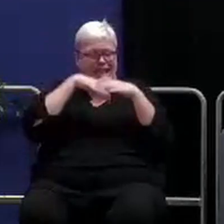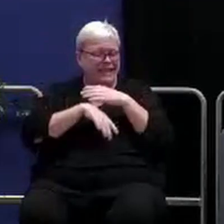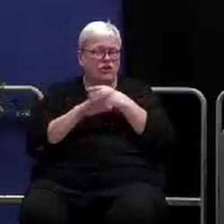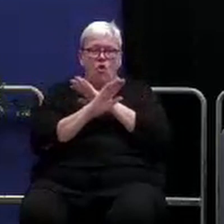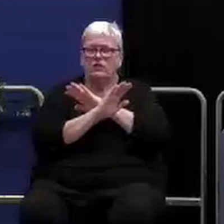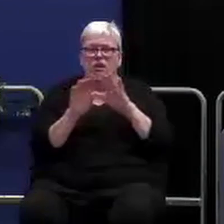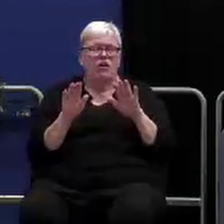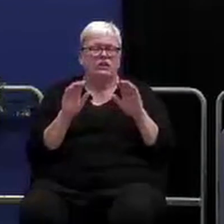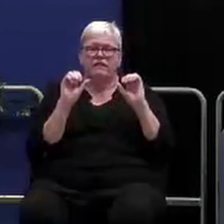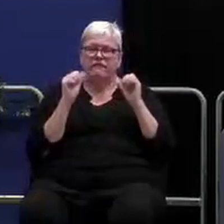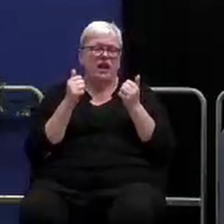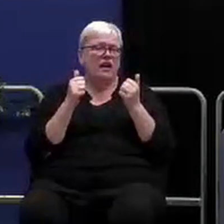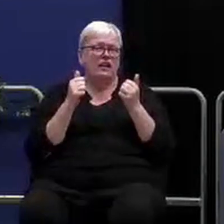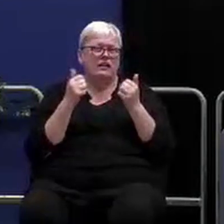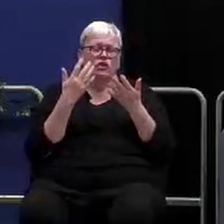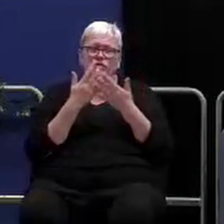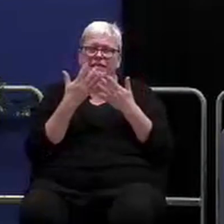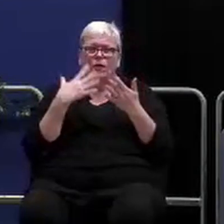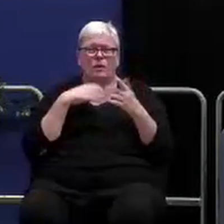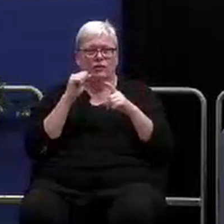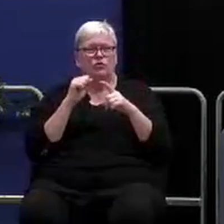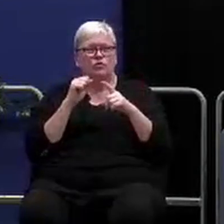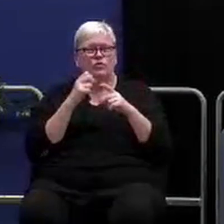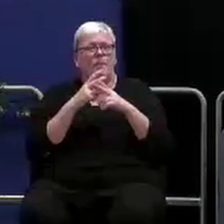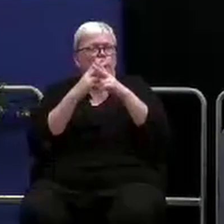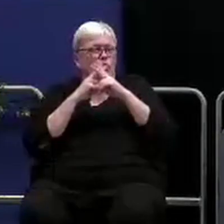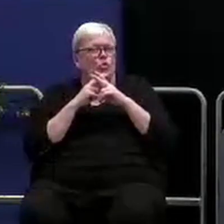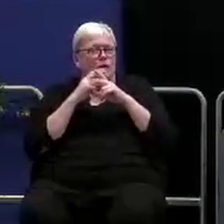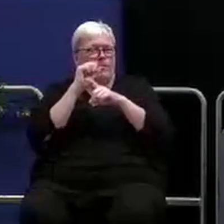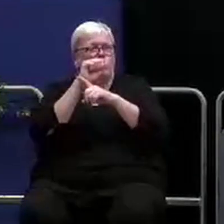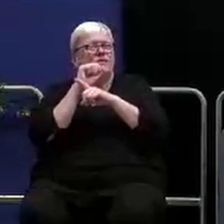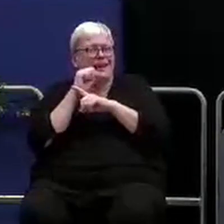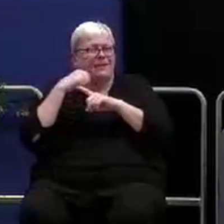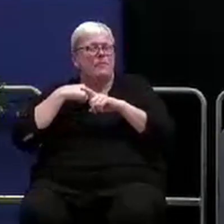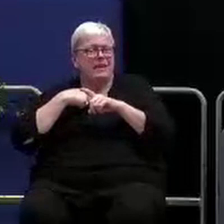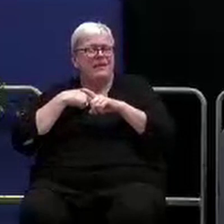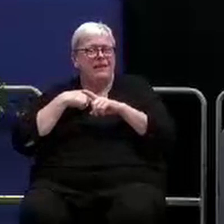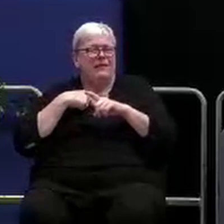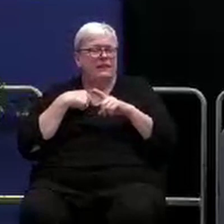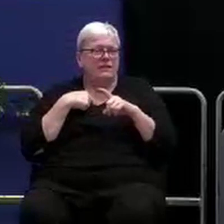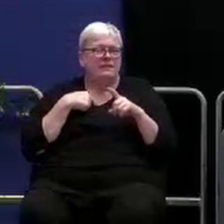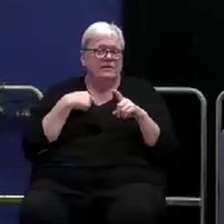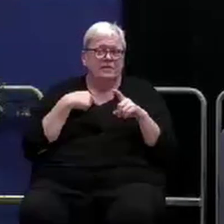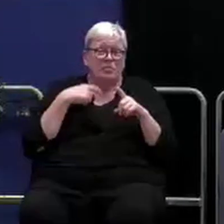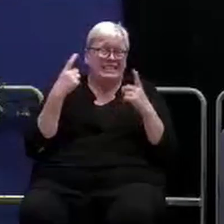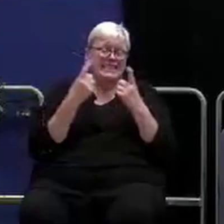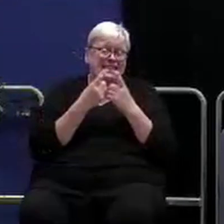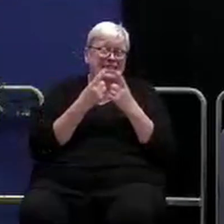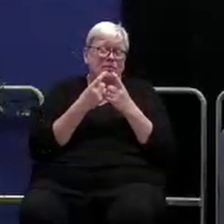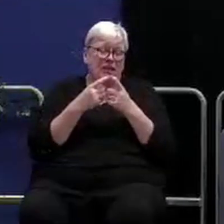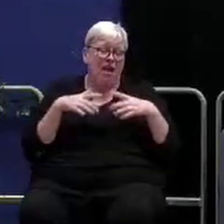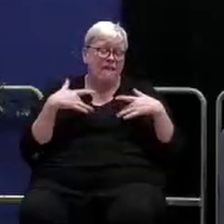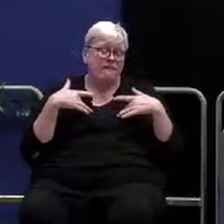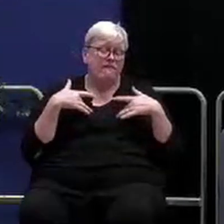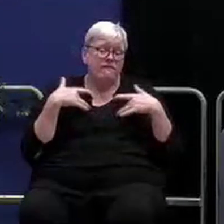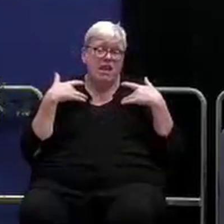about protecting me. But it is something that I feel really passionate about